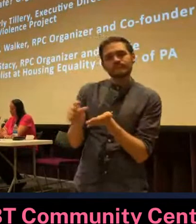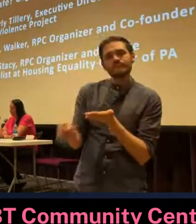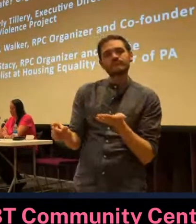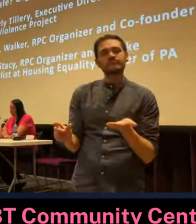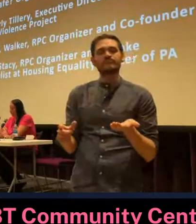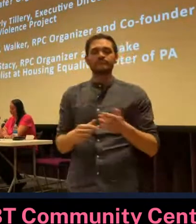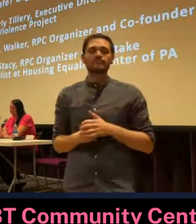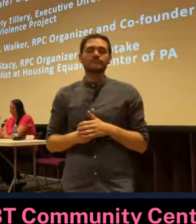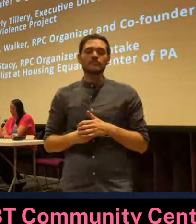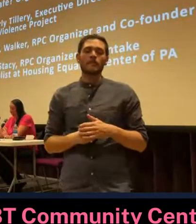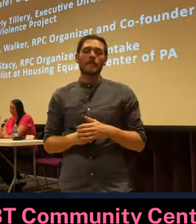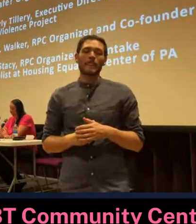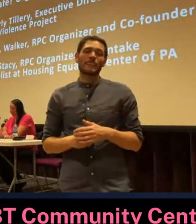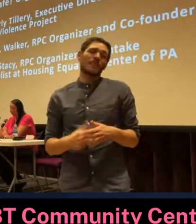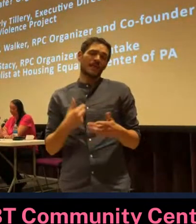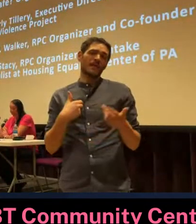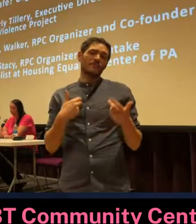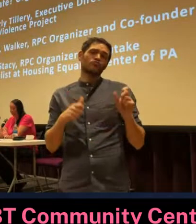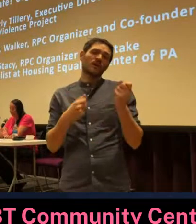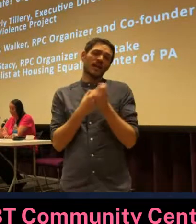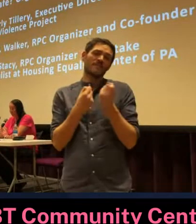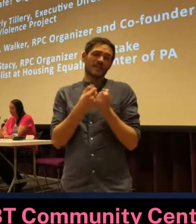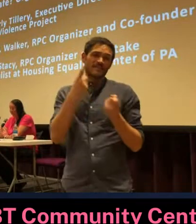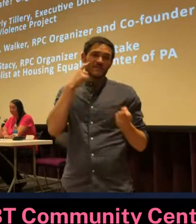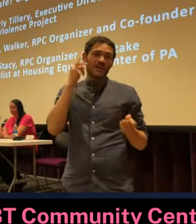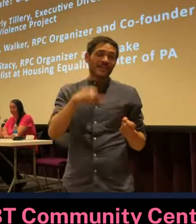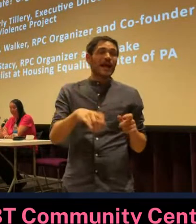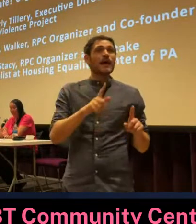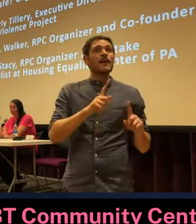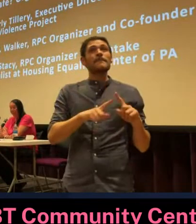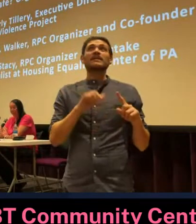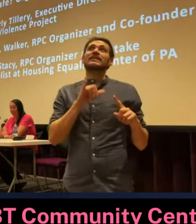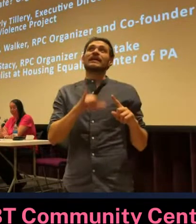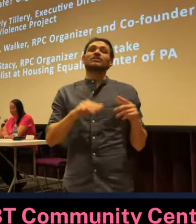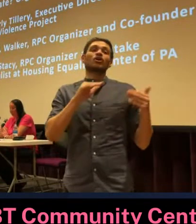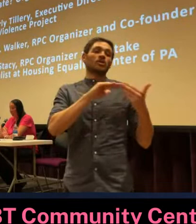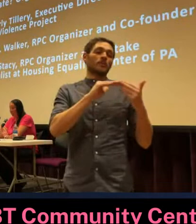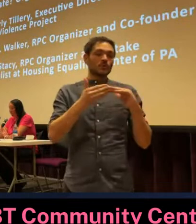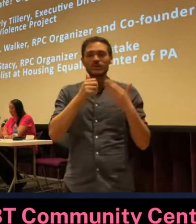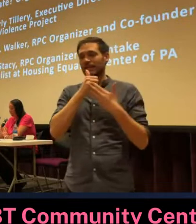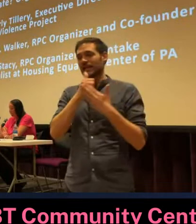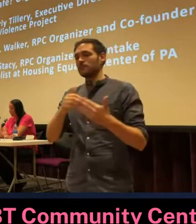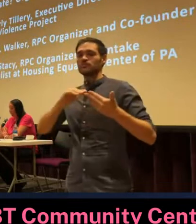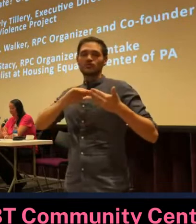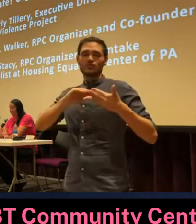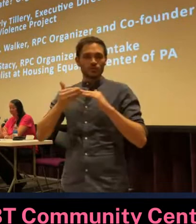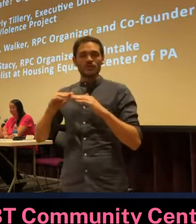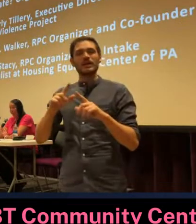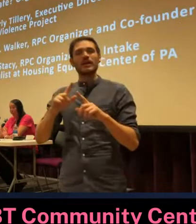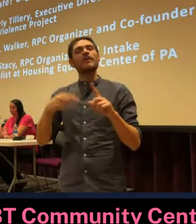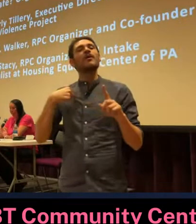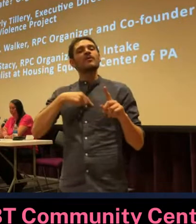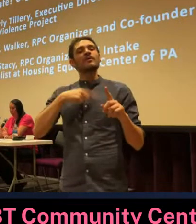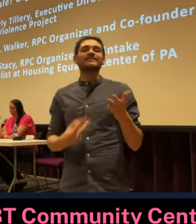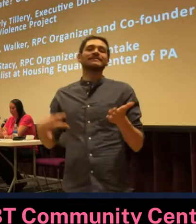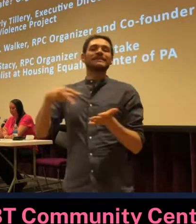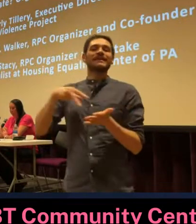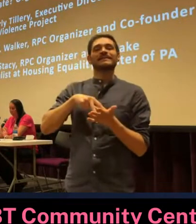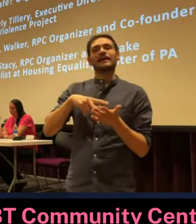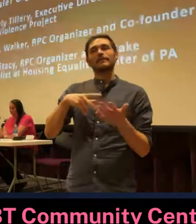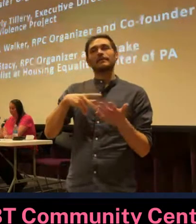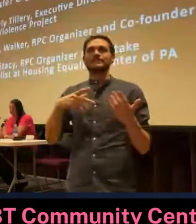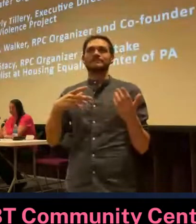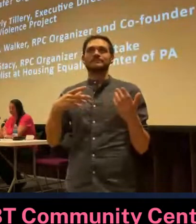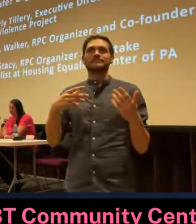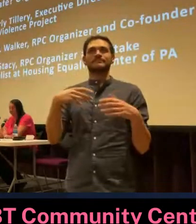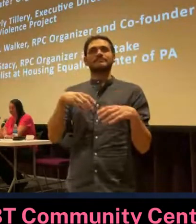That's one of the things I've tried advocating for, but that would be community helping community again. So we need to stand up and start making the shelters. When I started doing